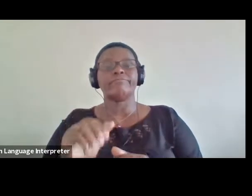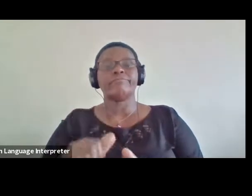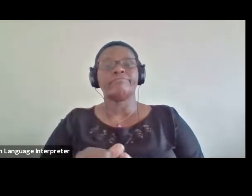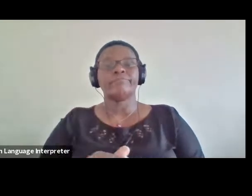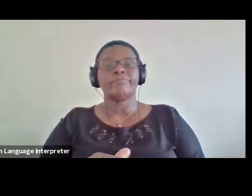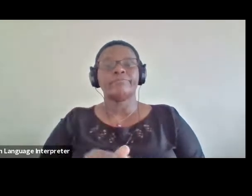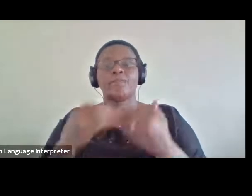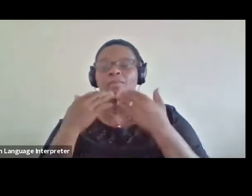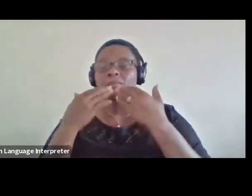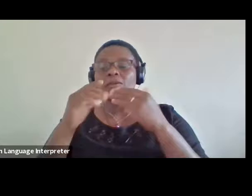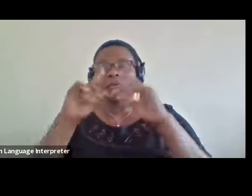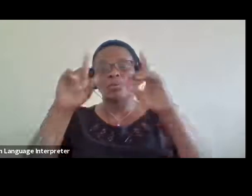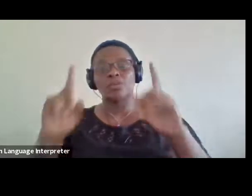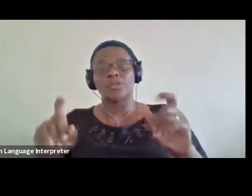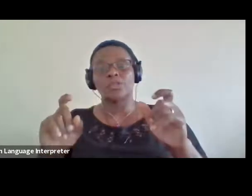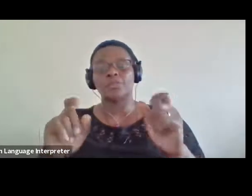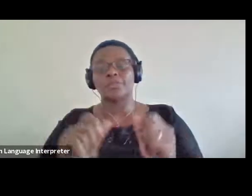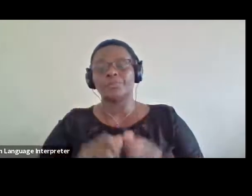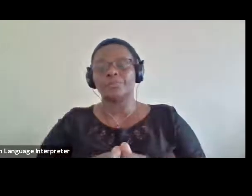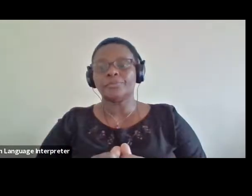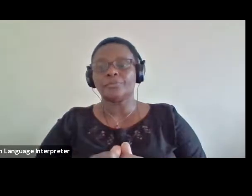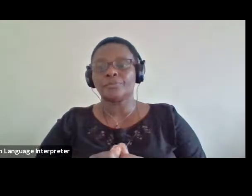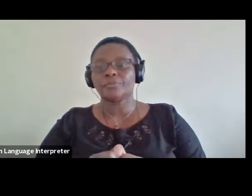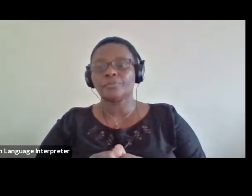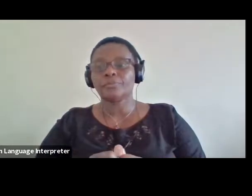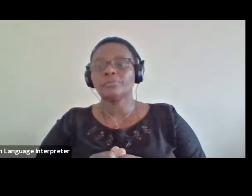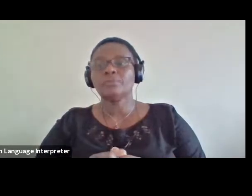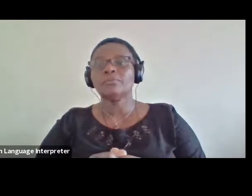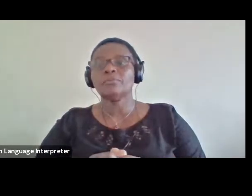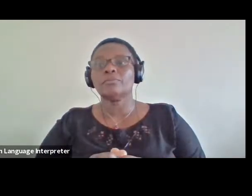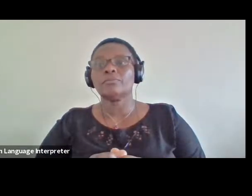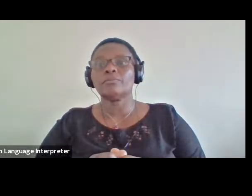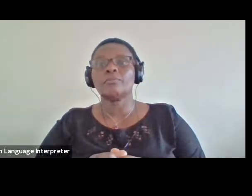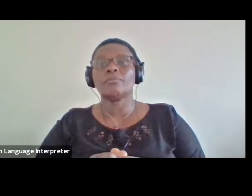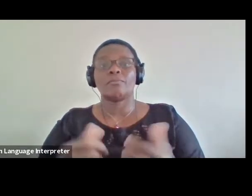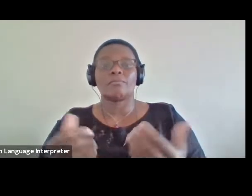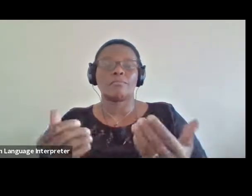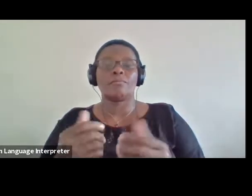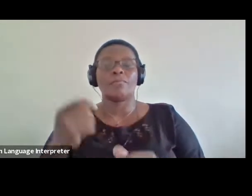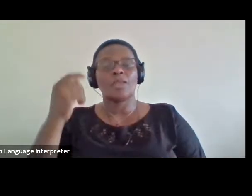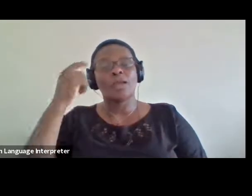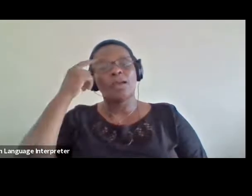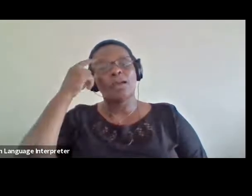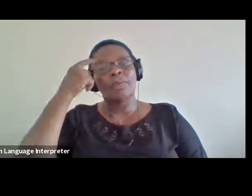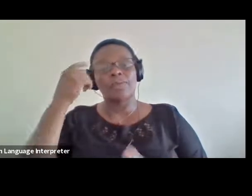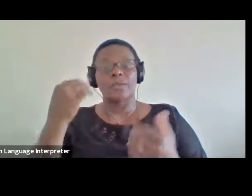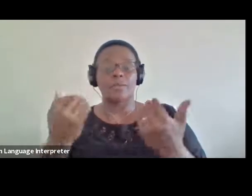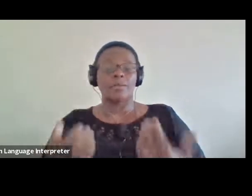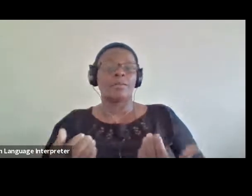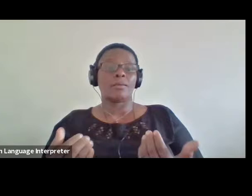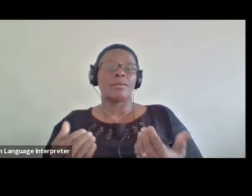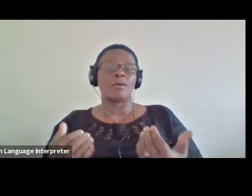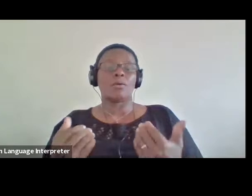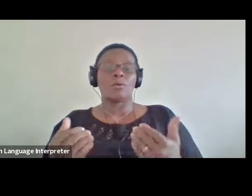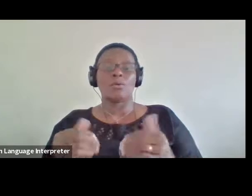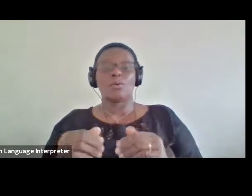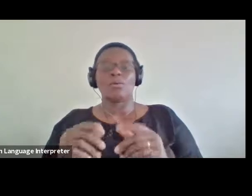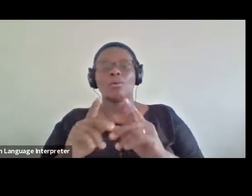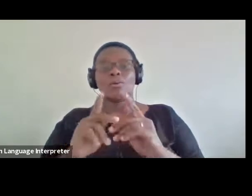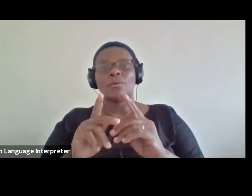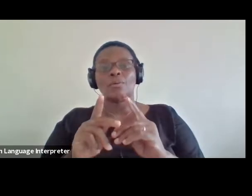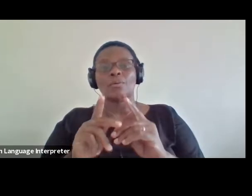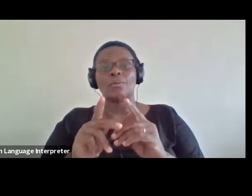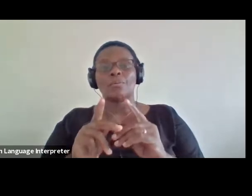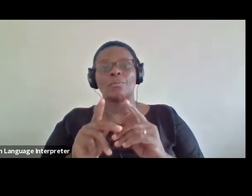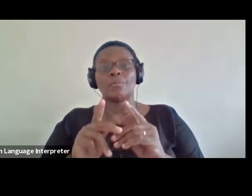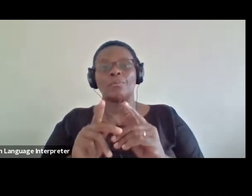question. So I think as of this stage, Digital Peace Now, our campaign to obviously